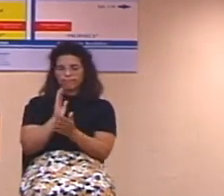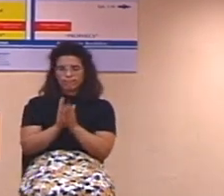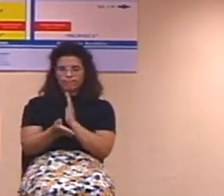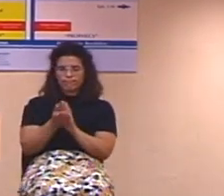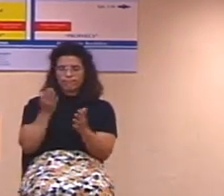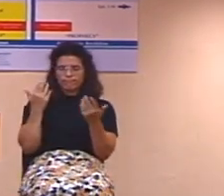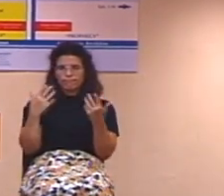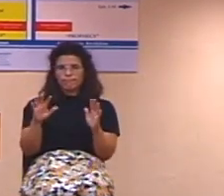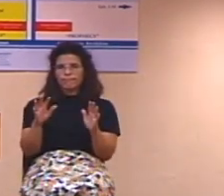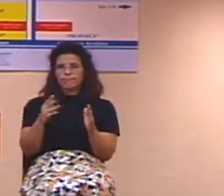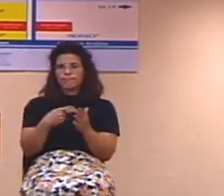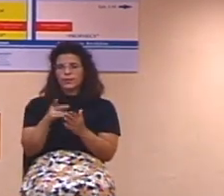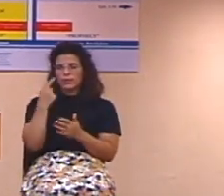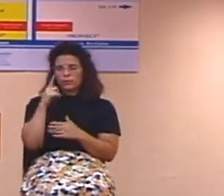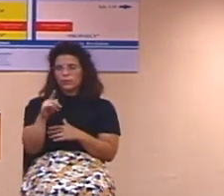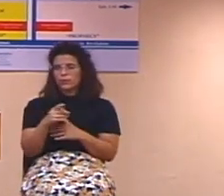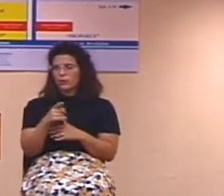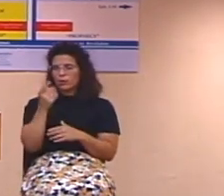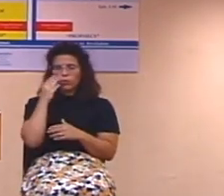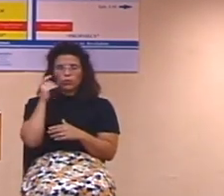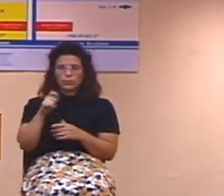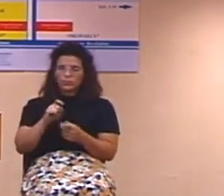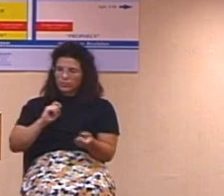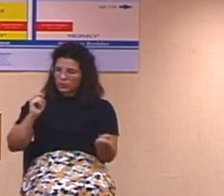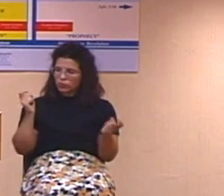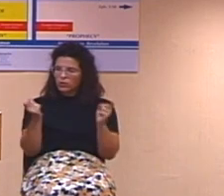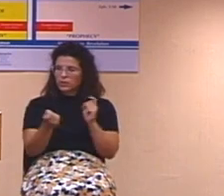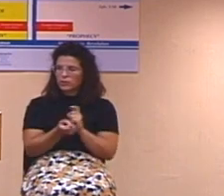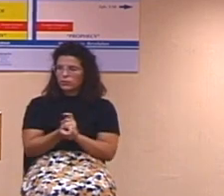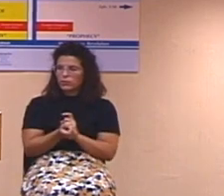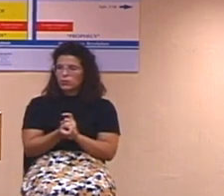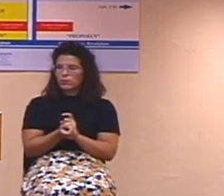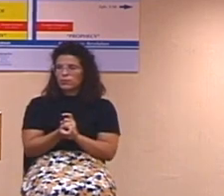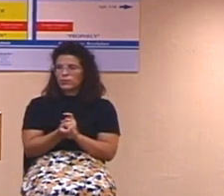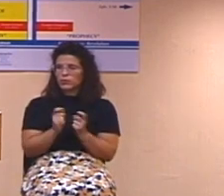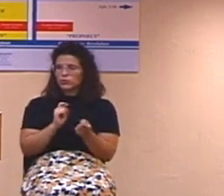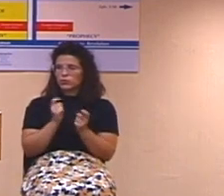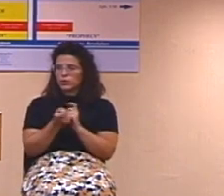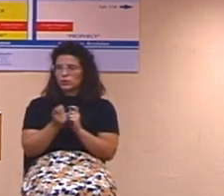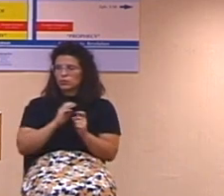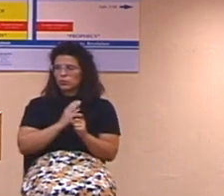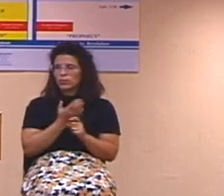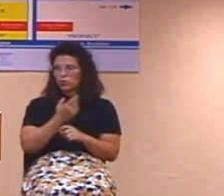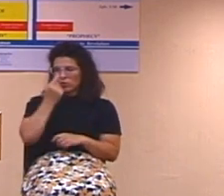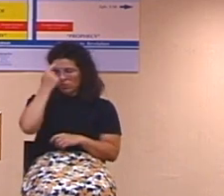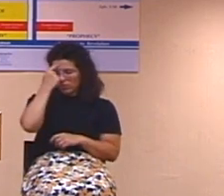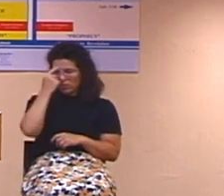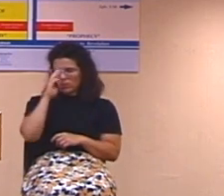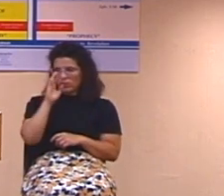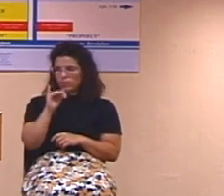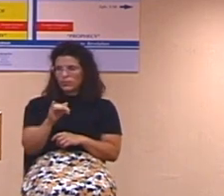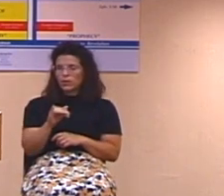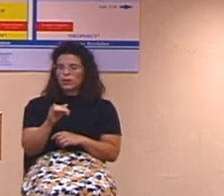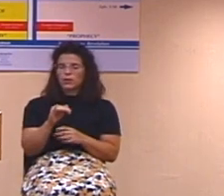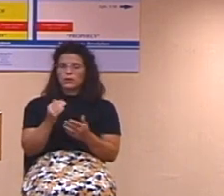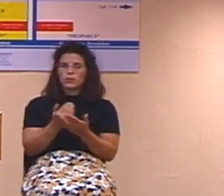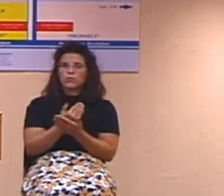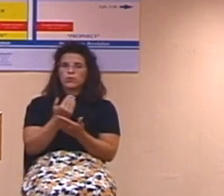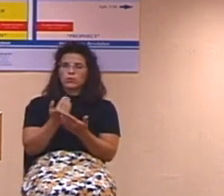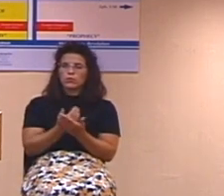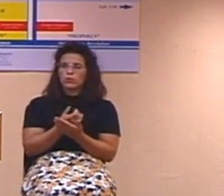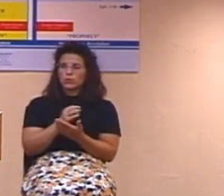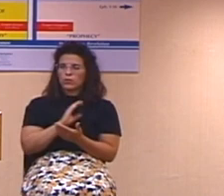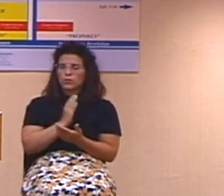he? And you know what? We're to be transformed. We're to transform our thinking by the